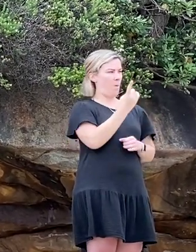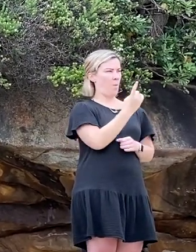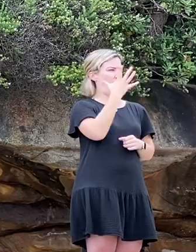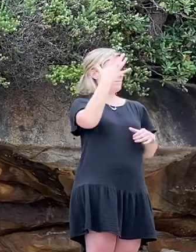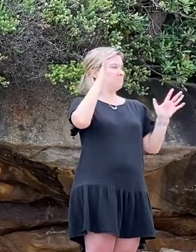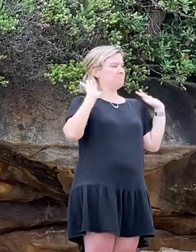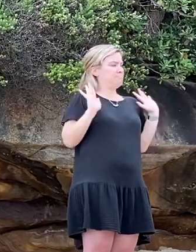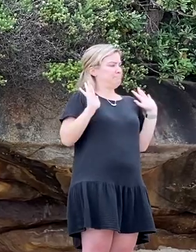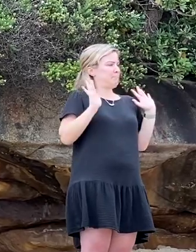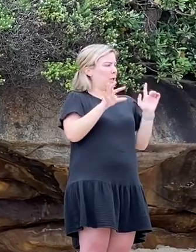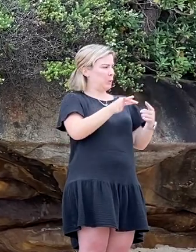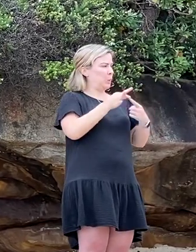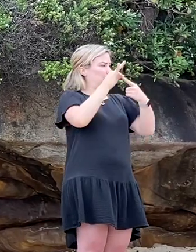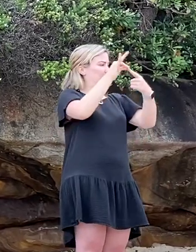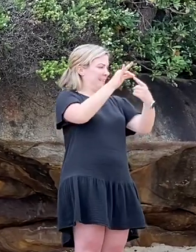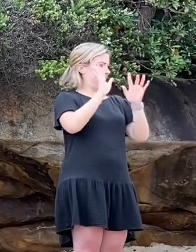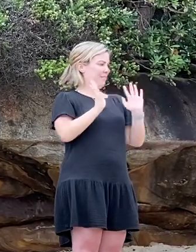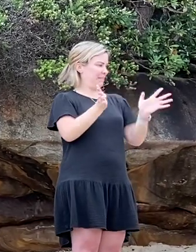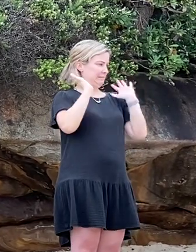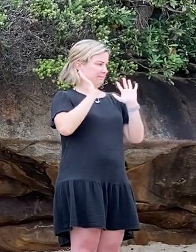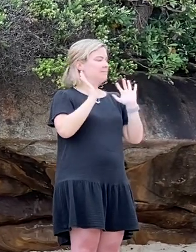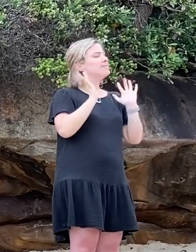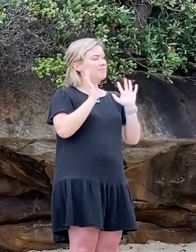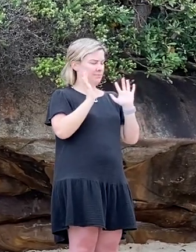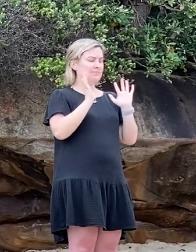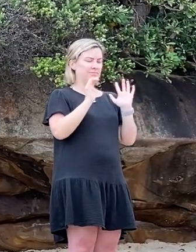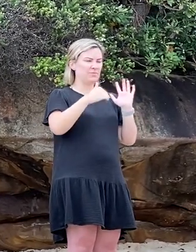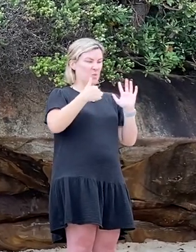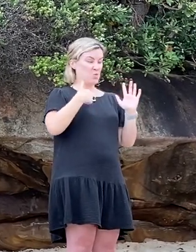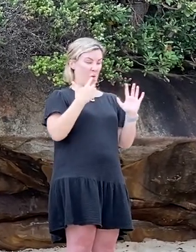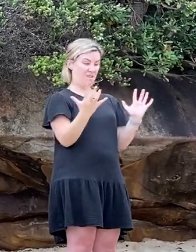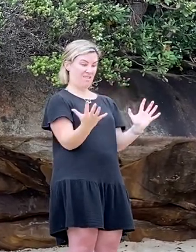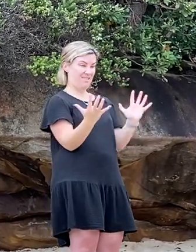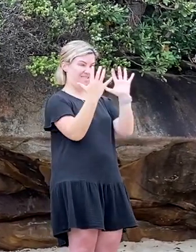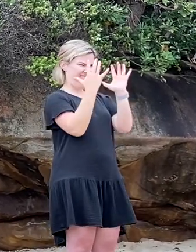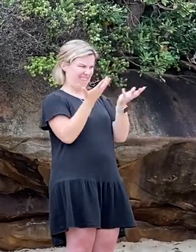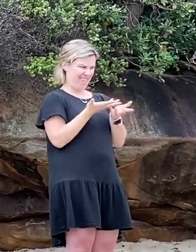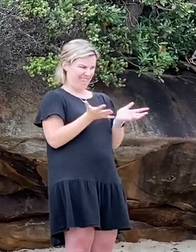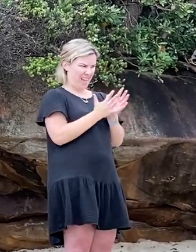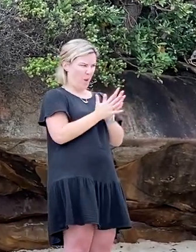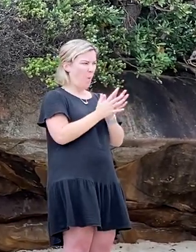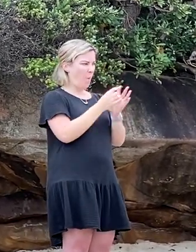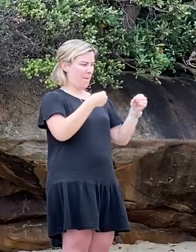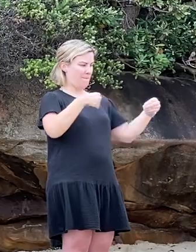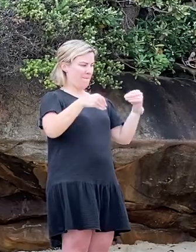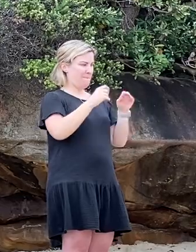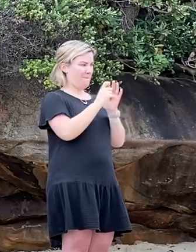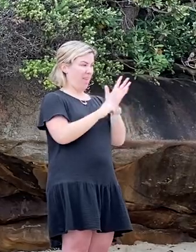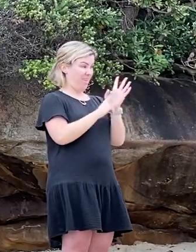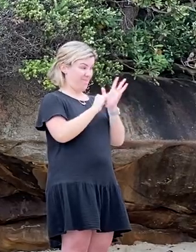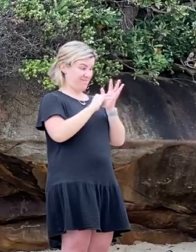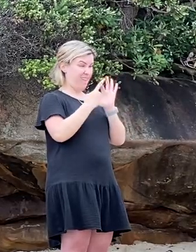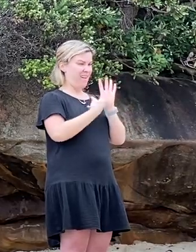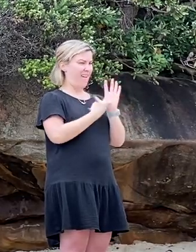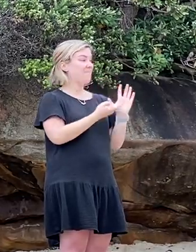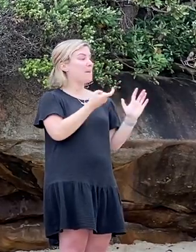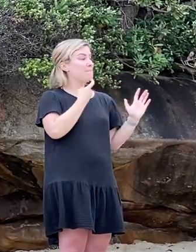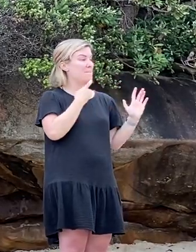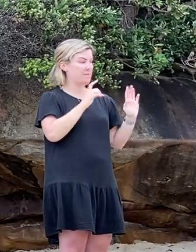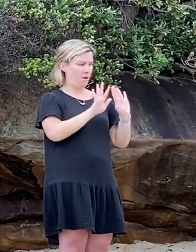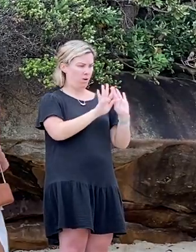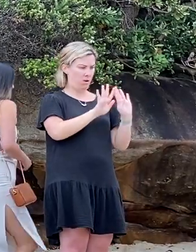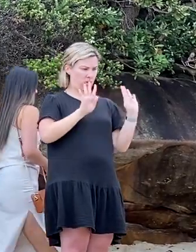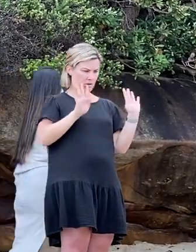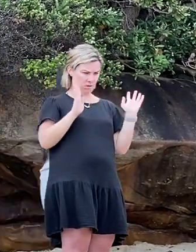unique. So to put the plaster mould on, I have to put a metal shims right around where it's going to